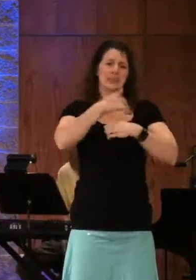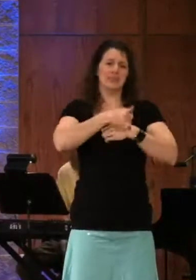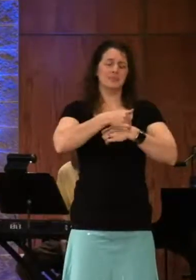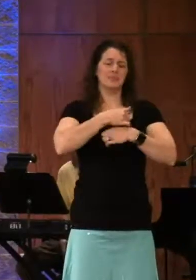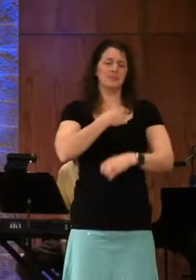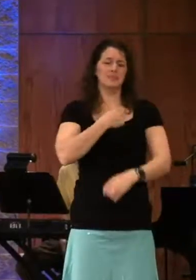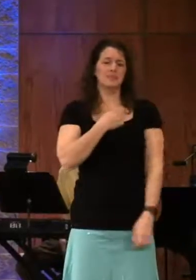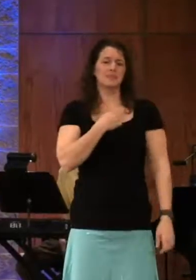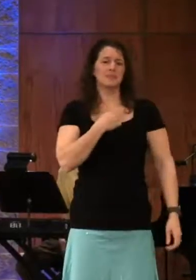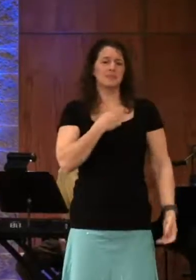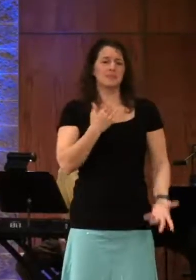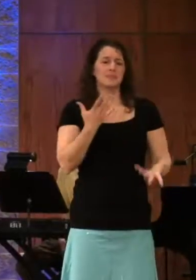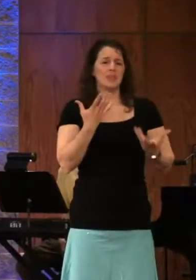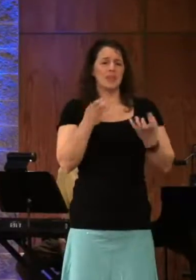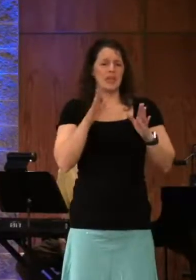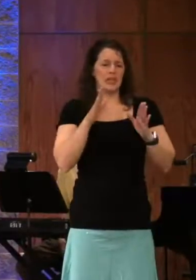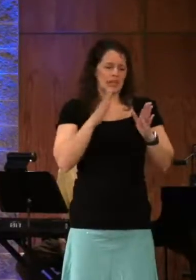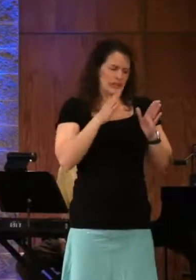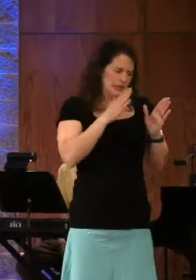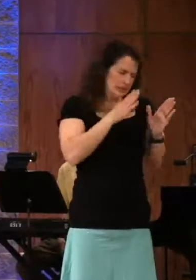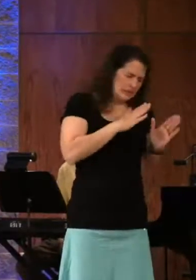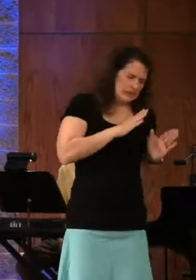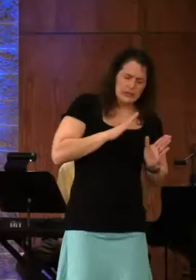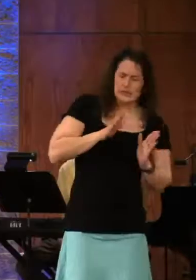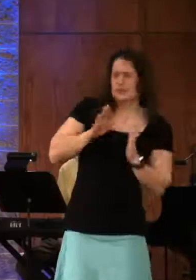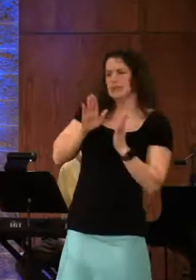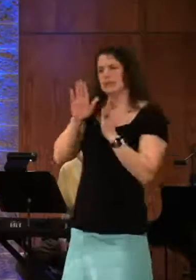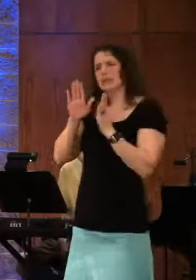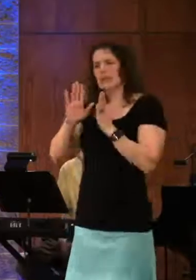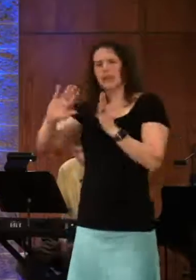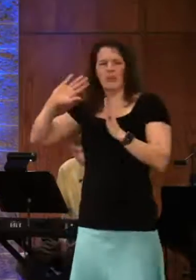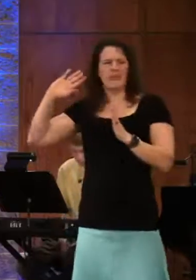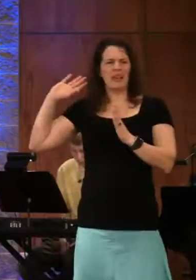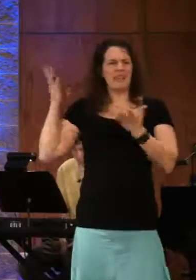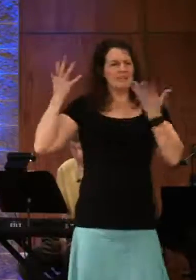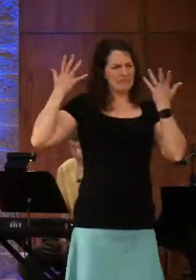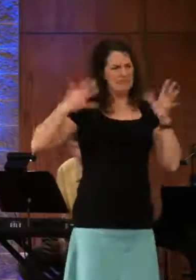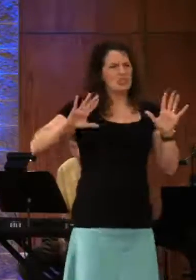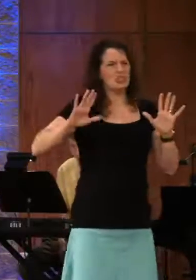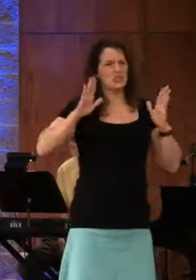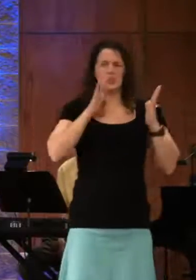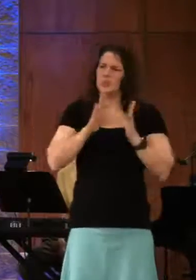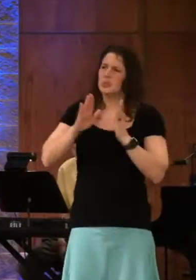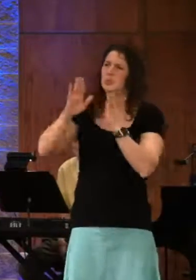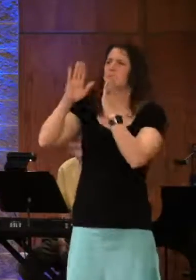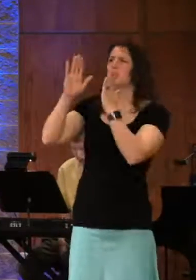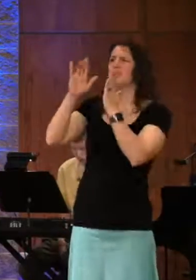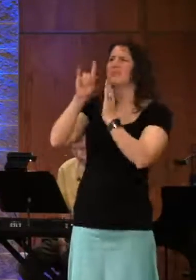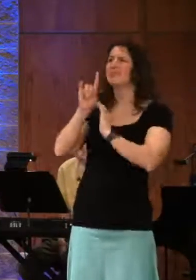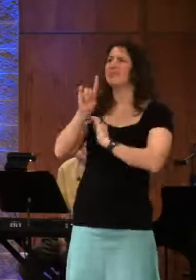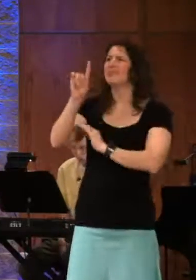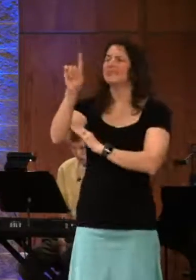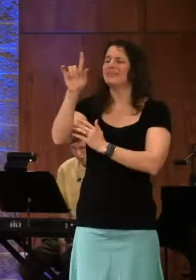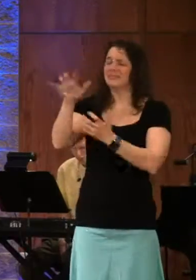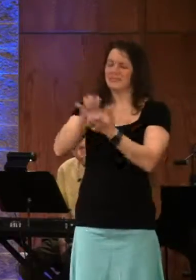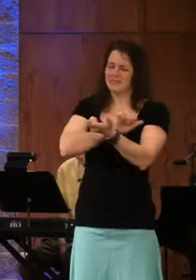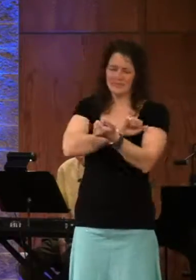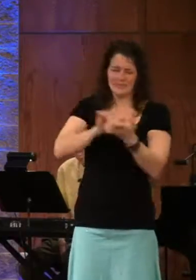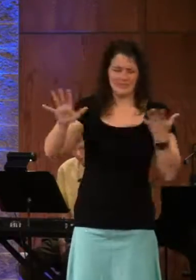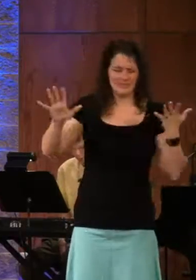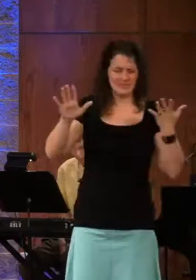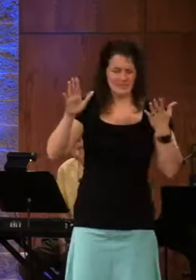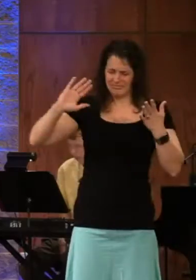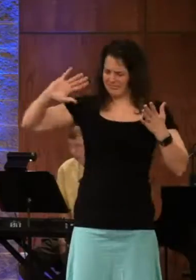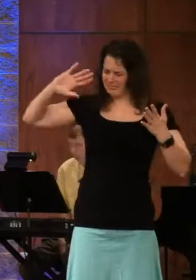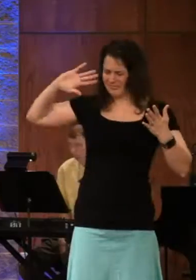times. I want to turn from my ways. I want to turn from my past. I'm turning to you, asking you to just erase the fact